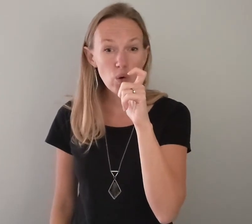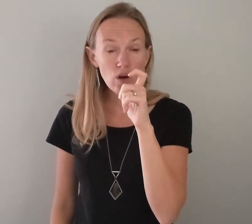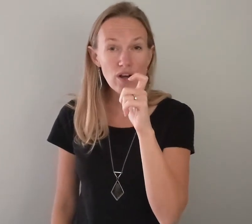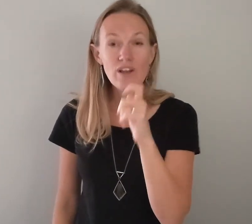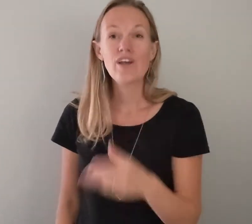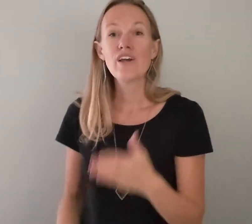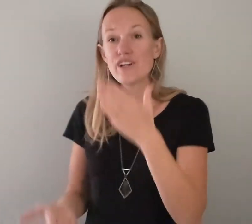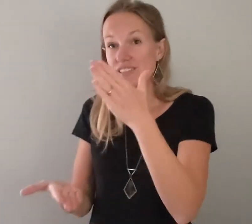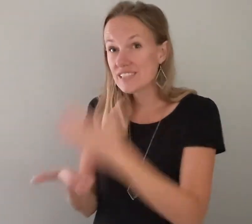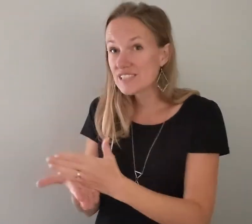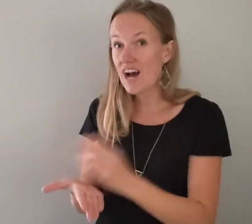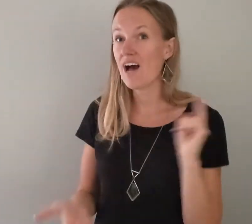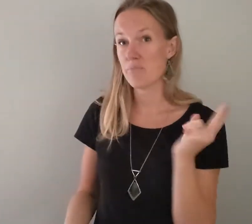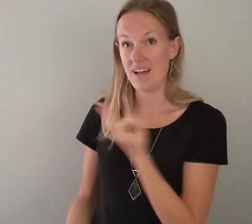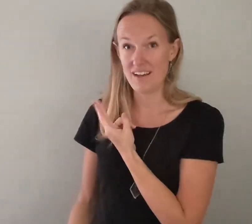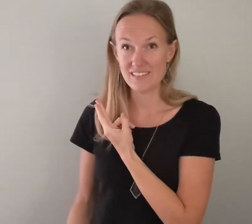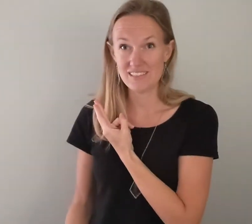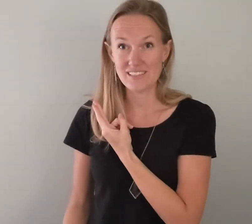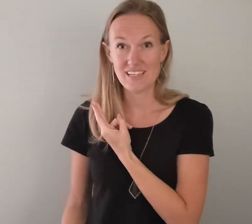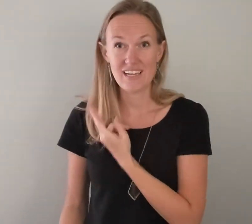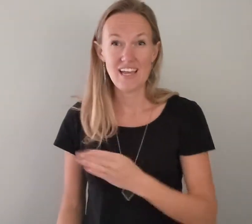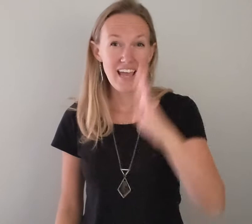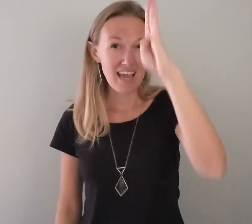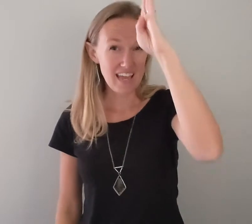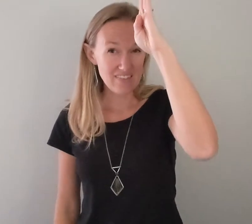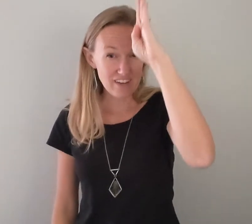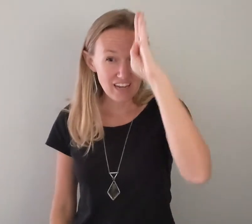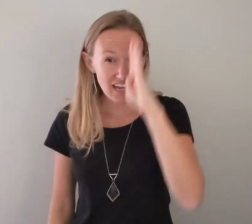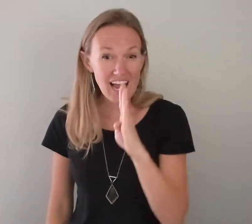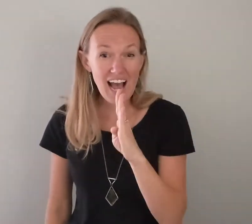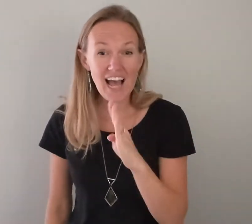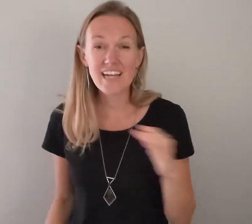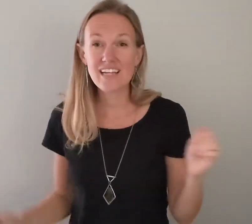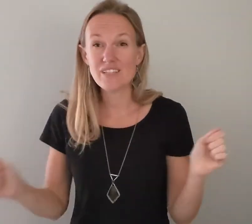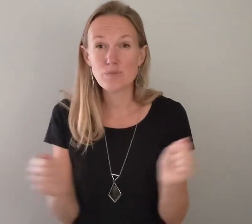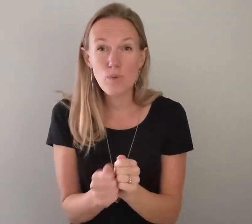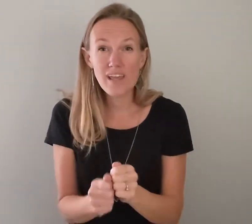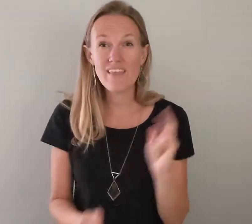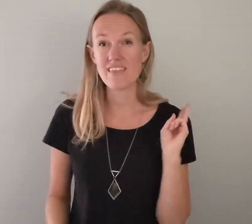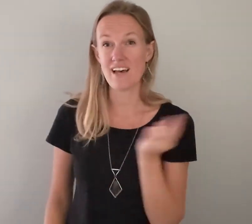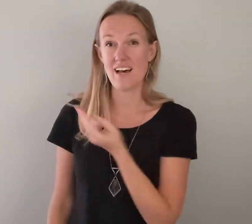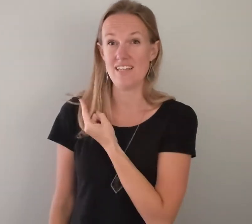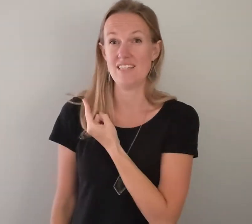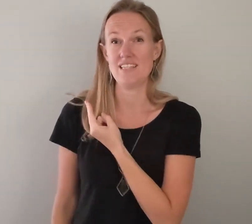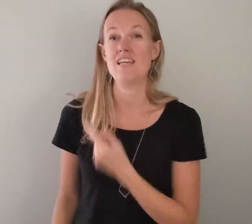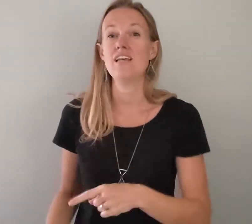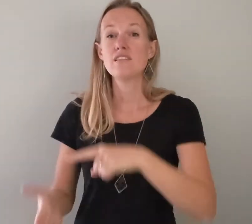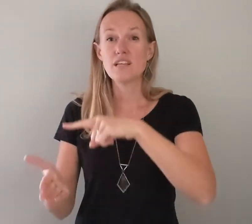who could stop us? If God is with us,